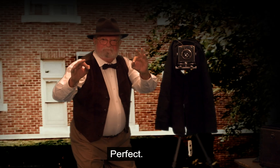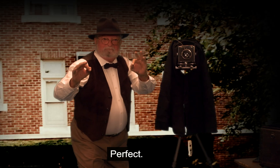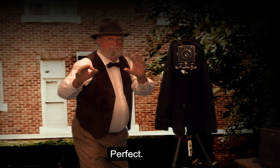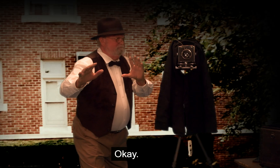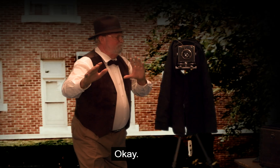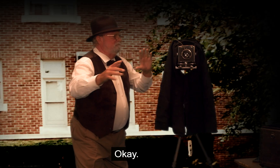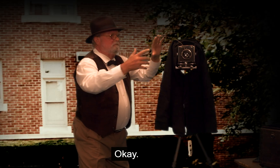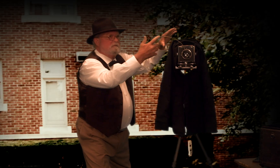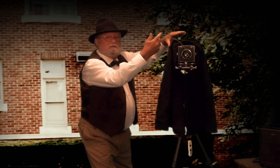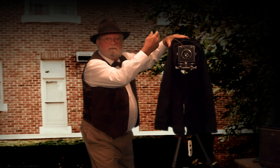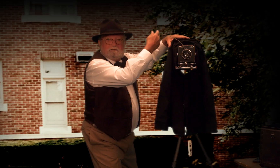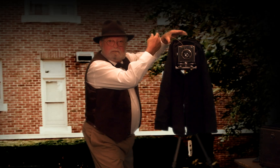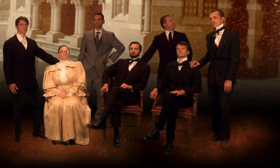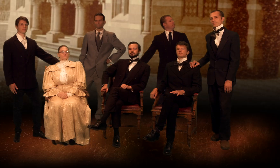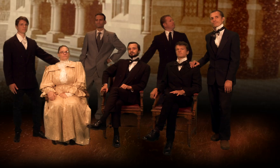Perfect. Okay.